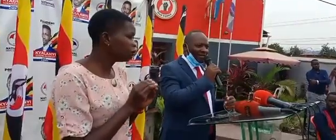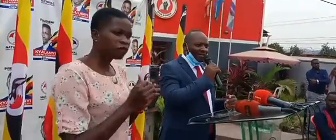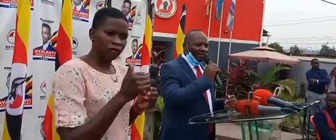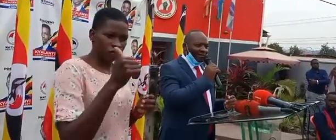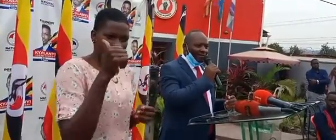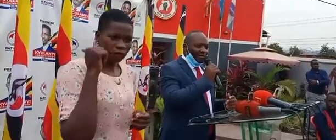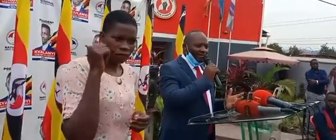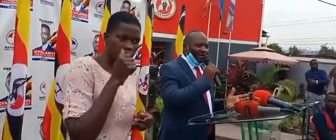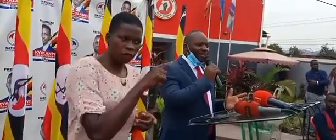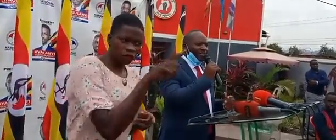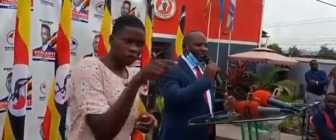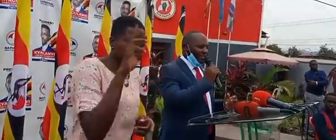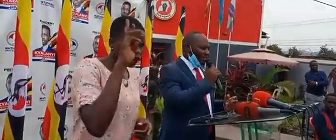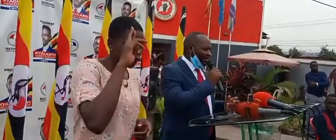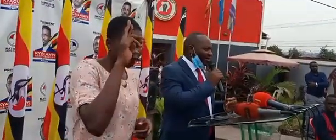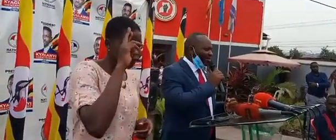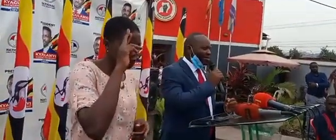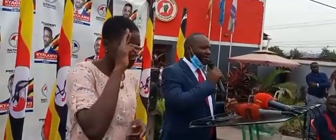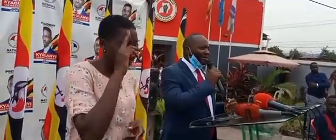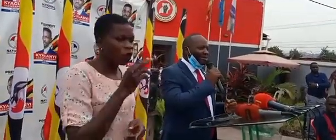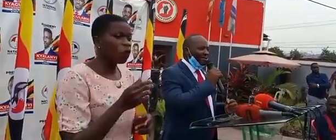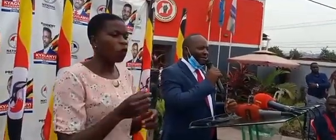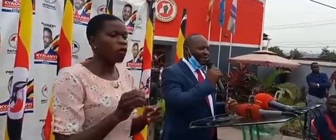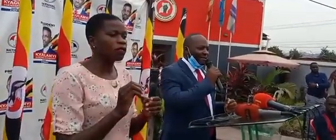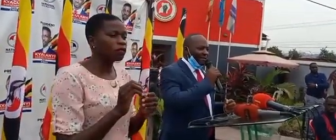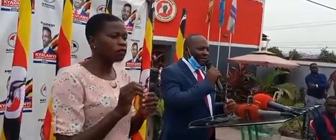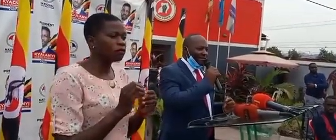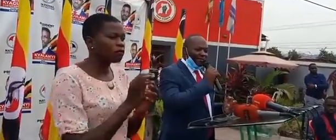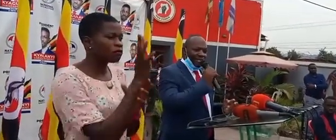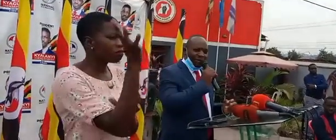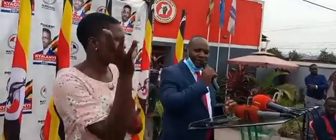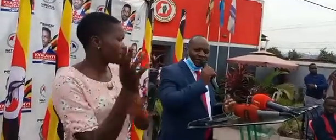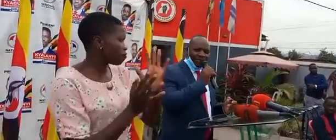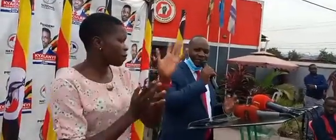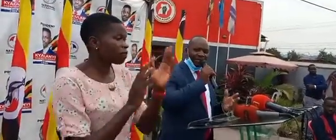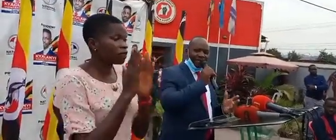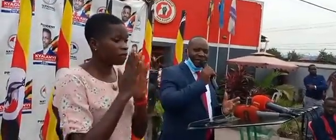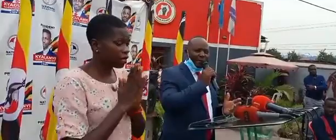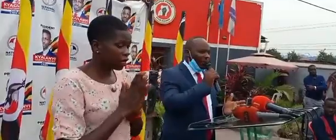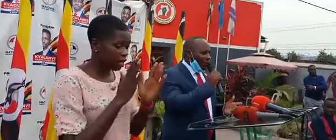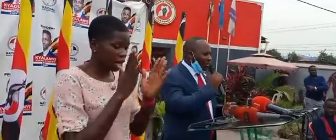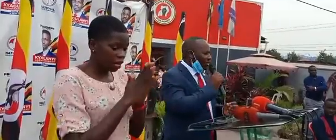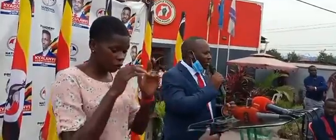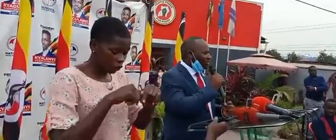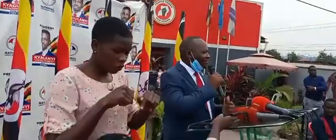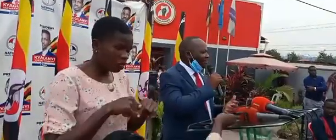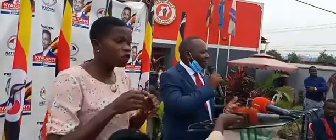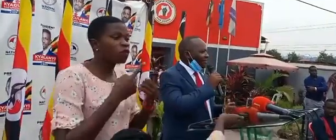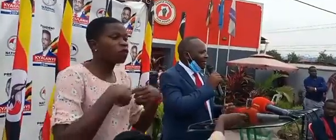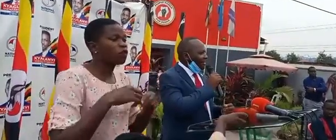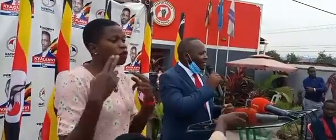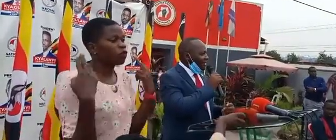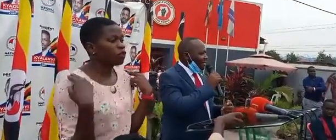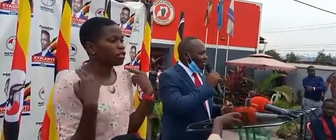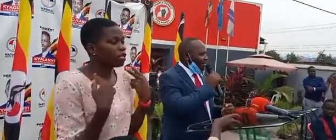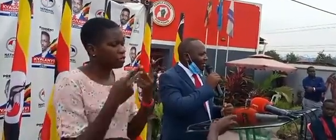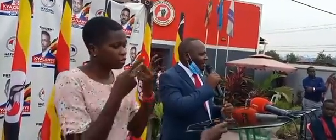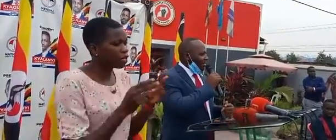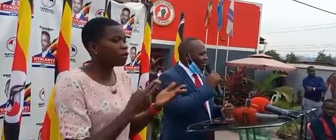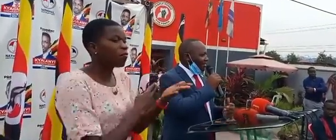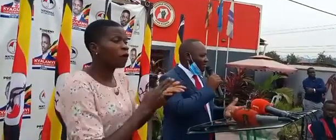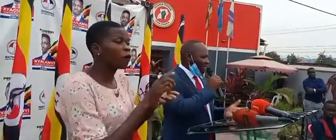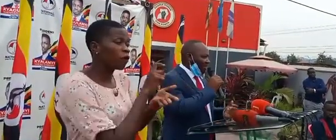Yesterday was Passion Sunday, and today we officially begin the Holy Week.